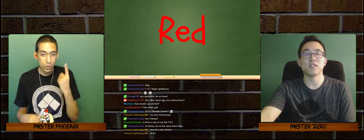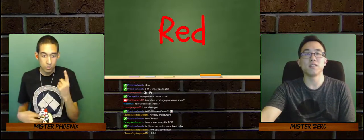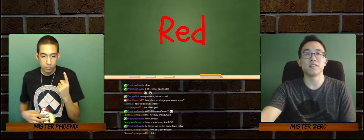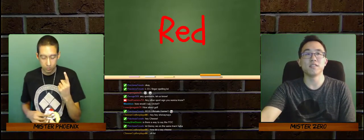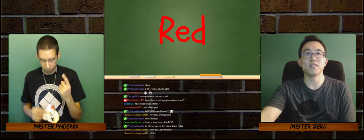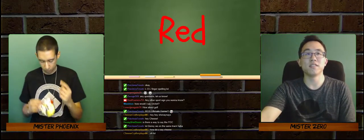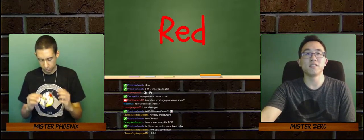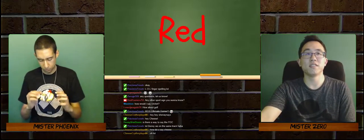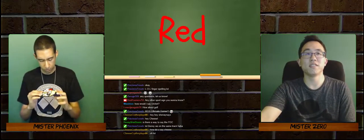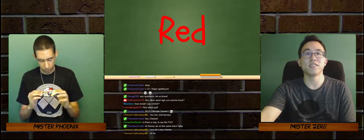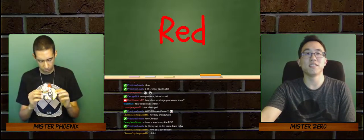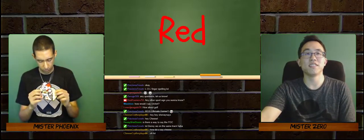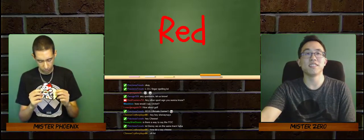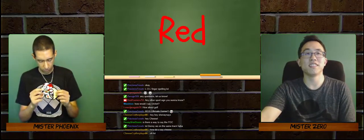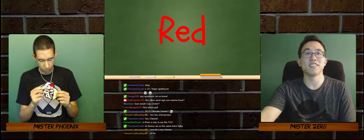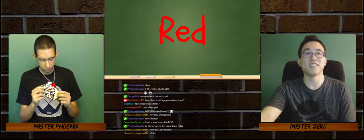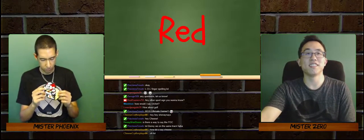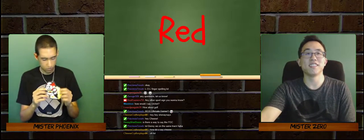First one.